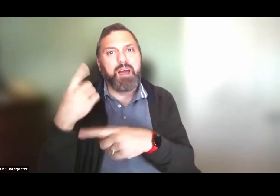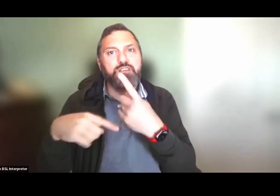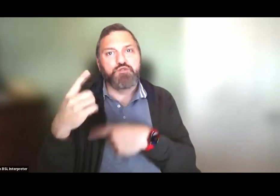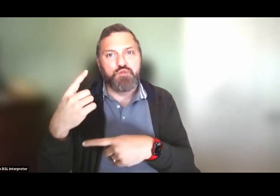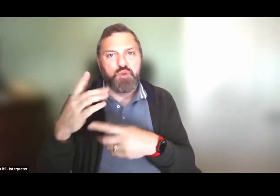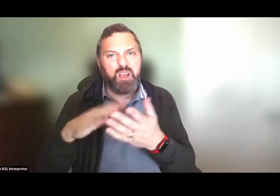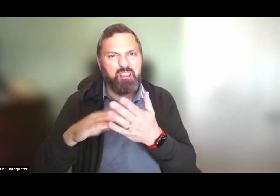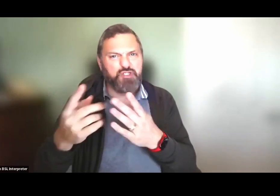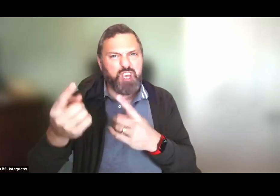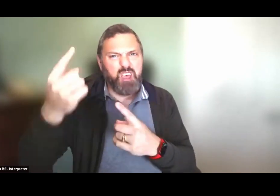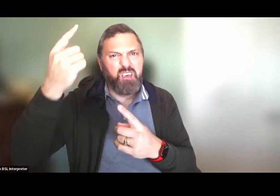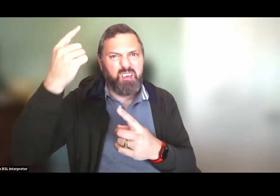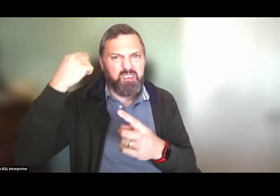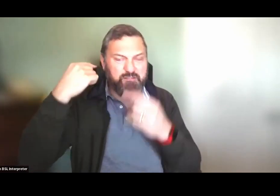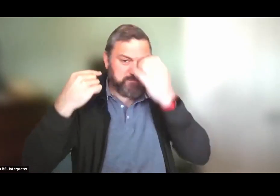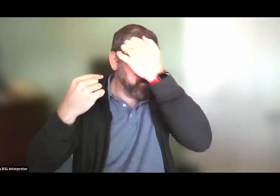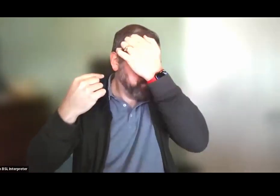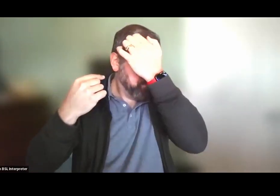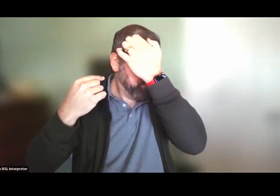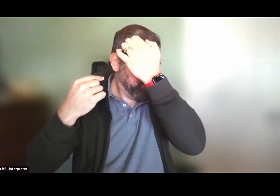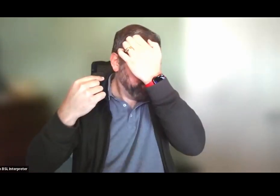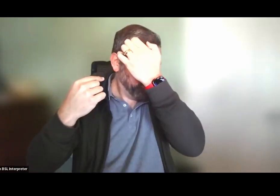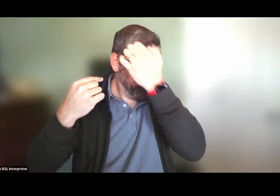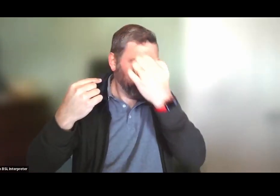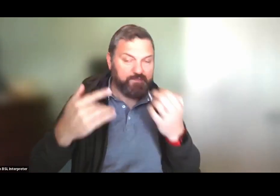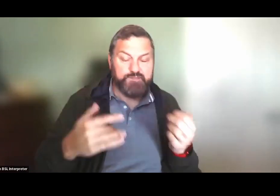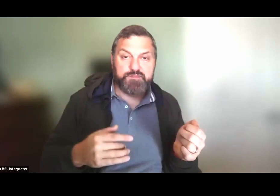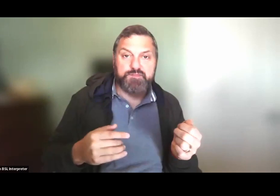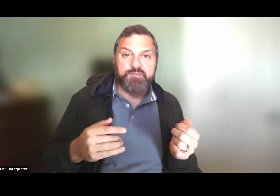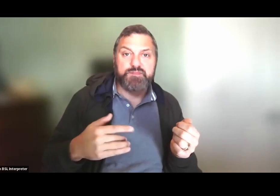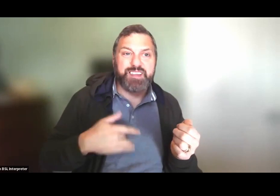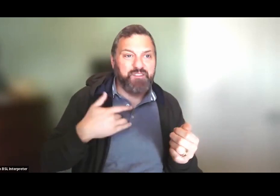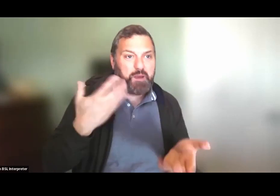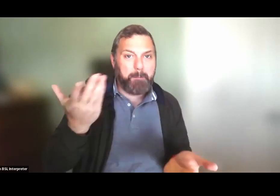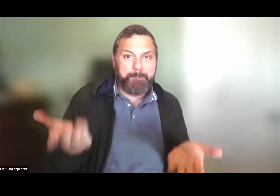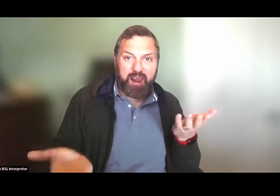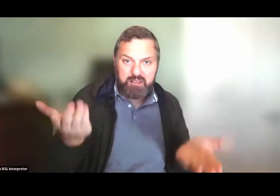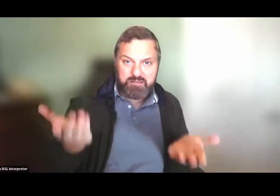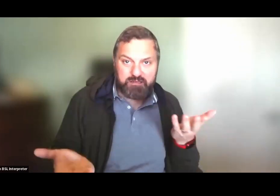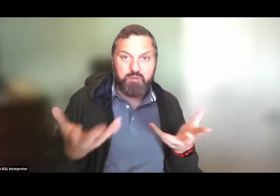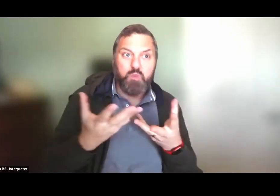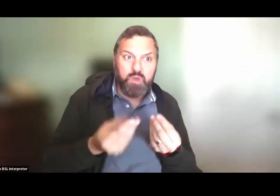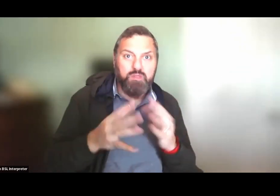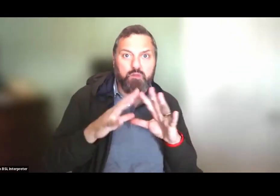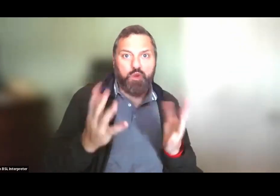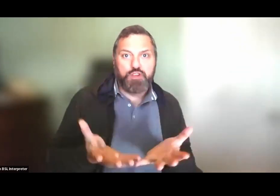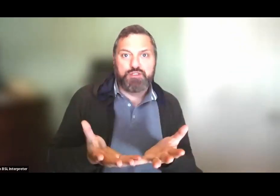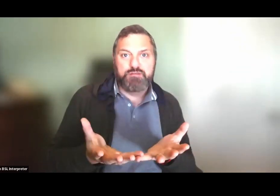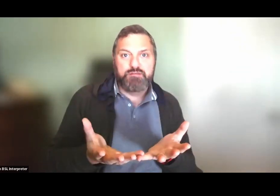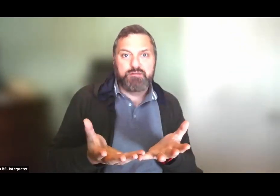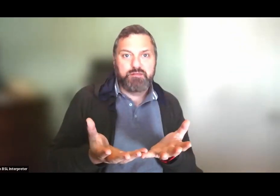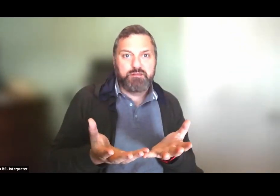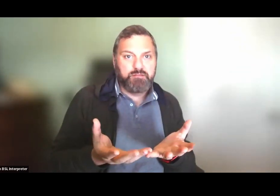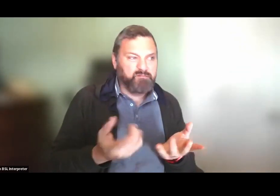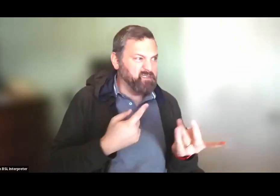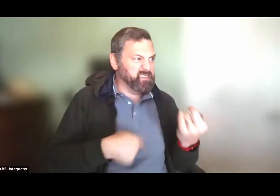long way. It is at the heart of an indigenous worldview, living in balance with the rest of the living world. And in each one of us